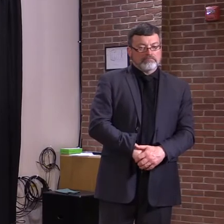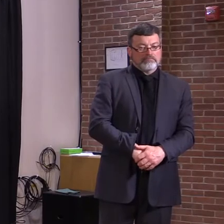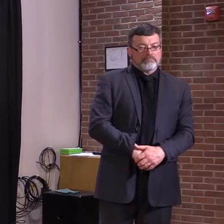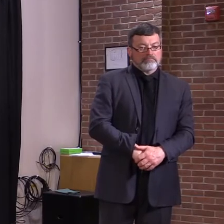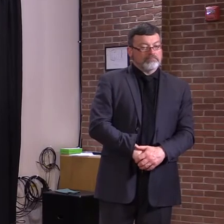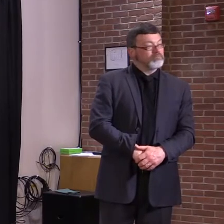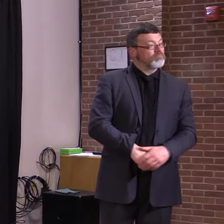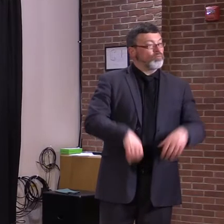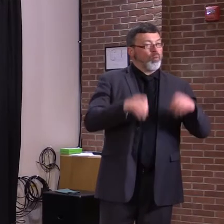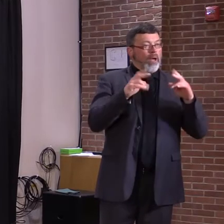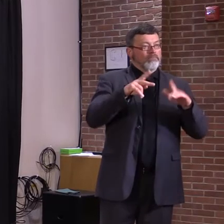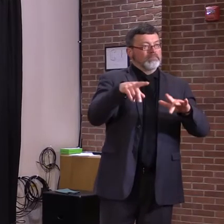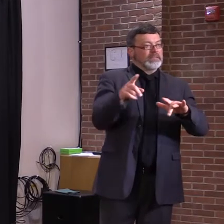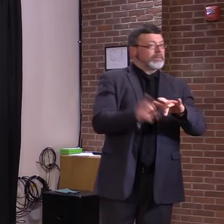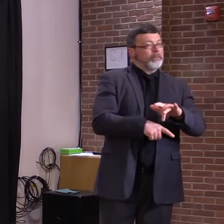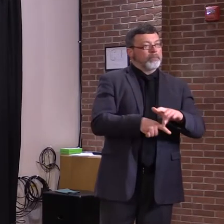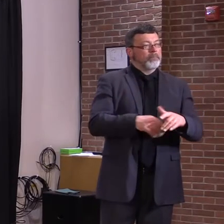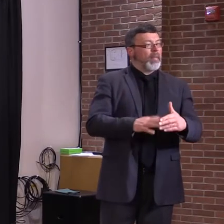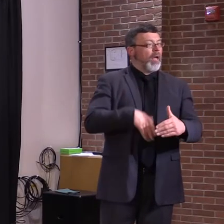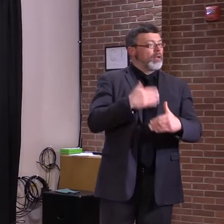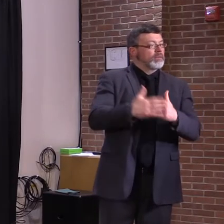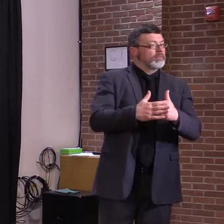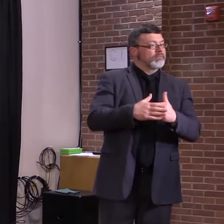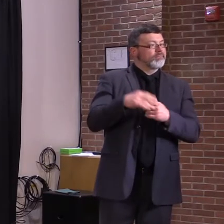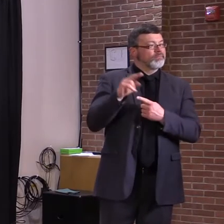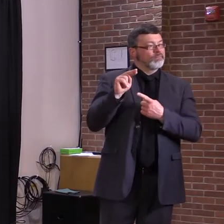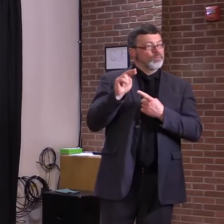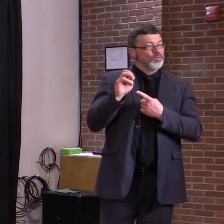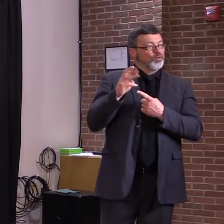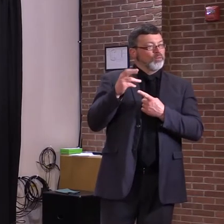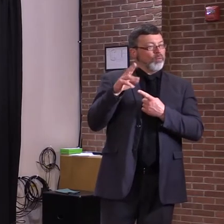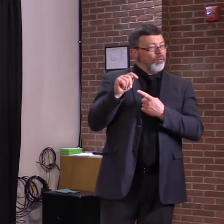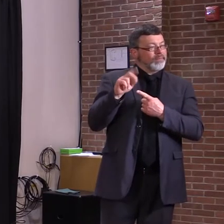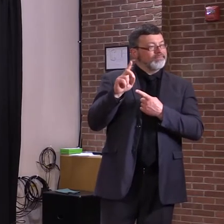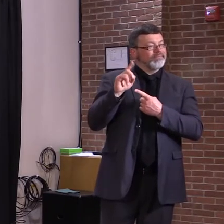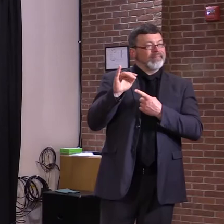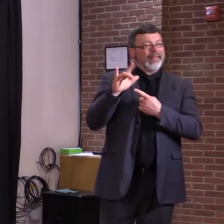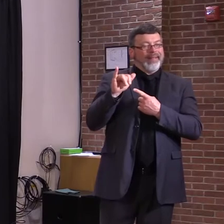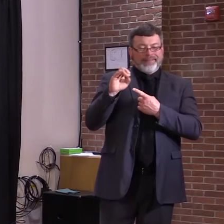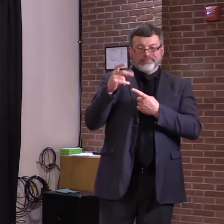All right, we'll try Chris Roy, Newport Daily Express.